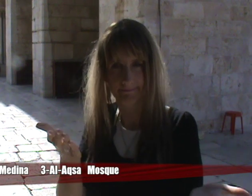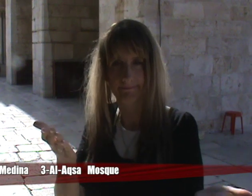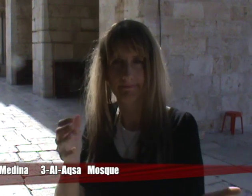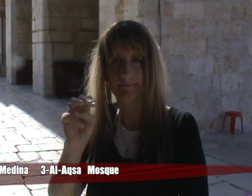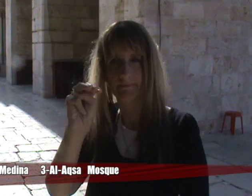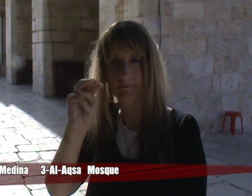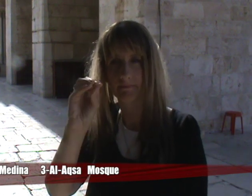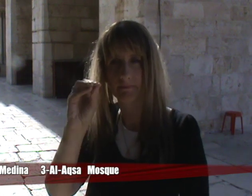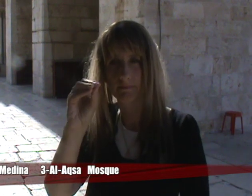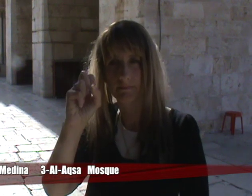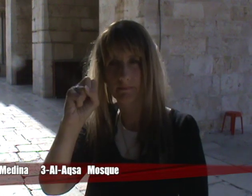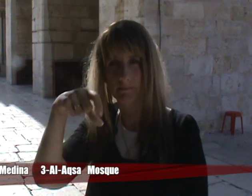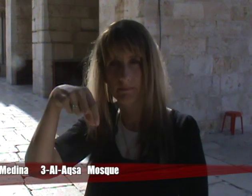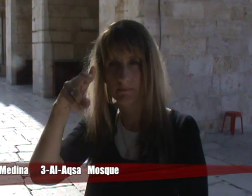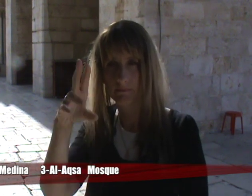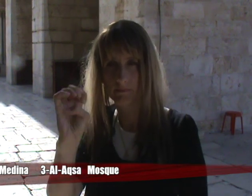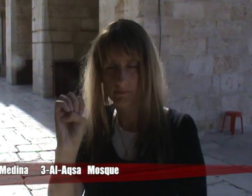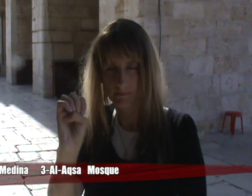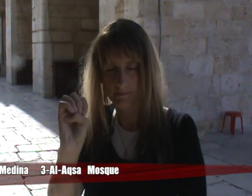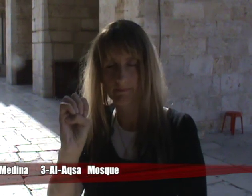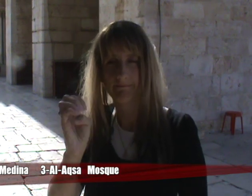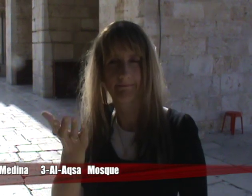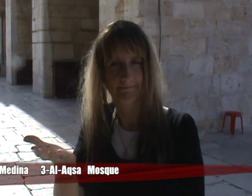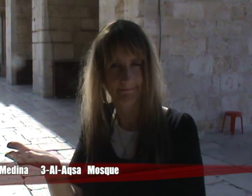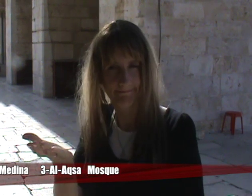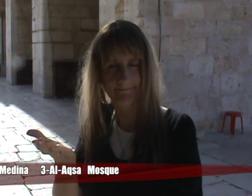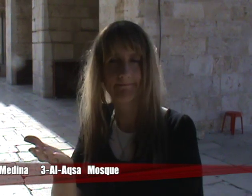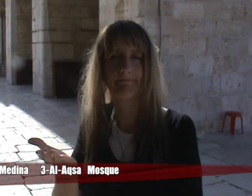Mosque. The Al-Aqsa Mosque,